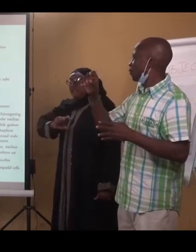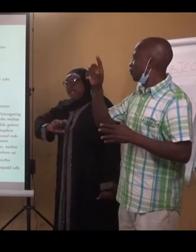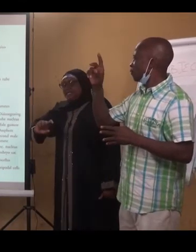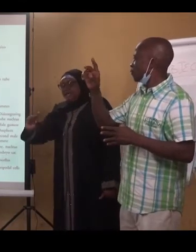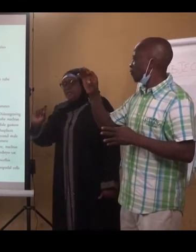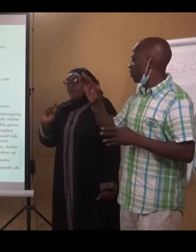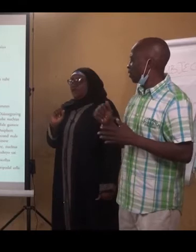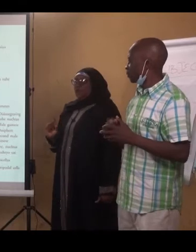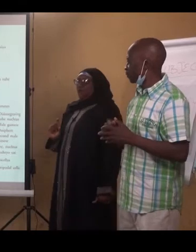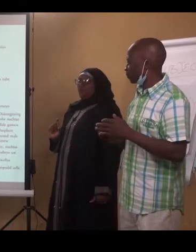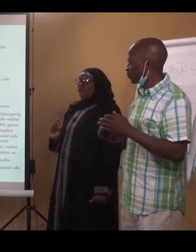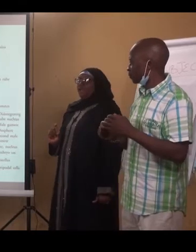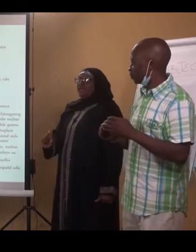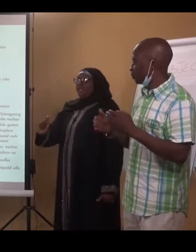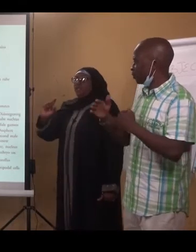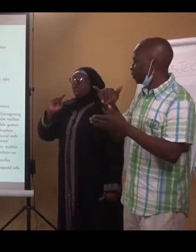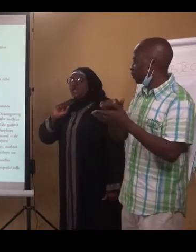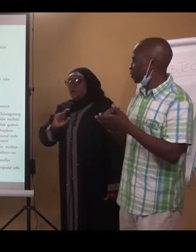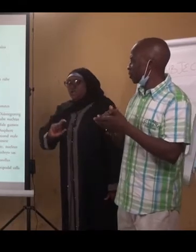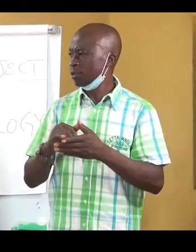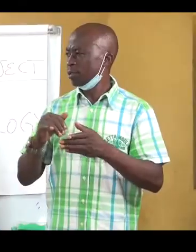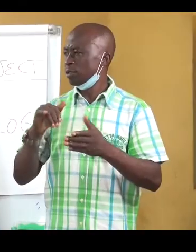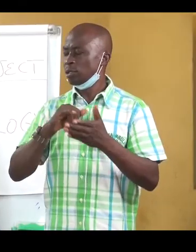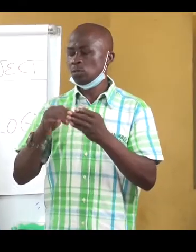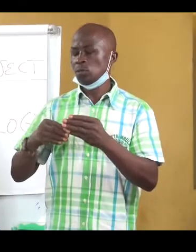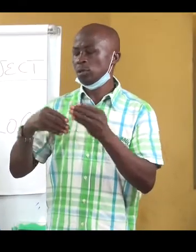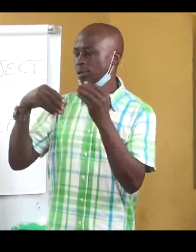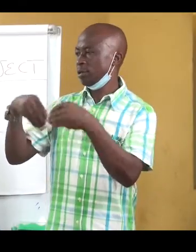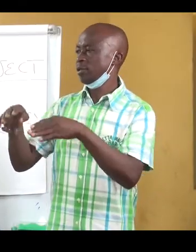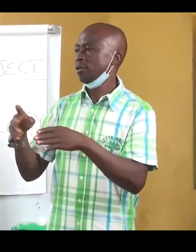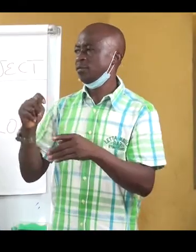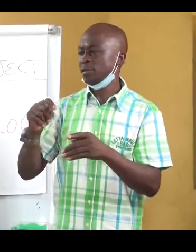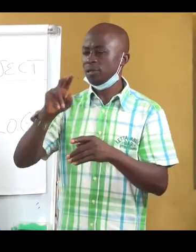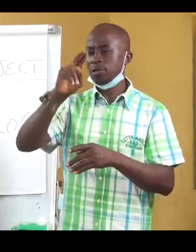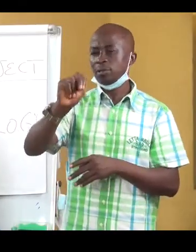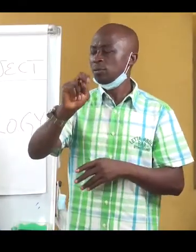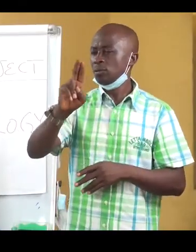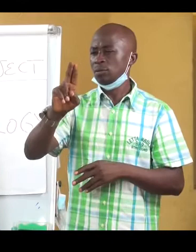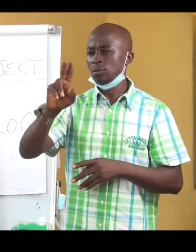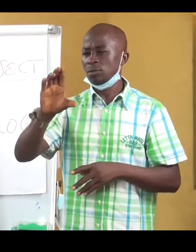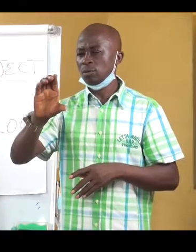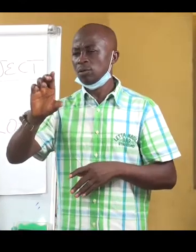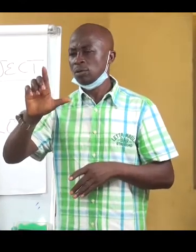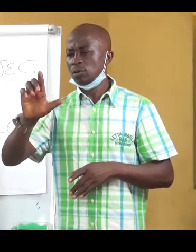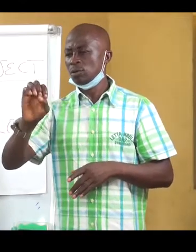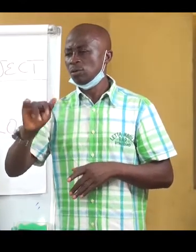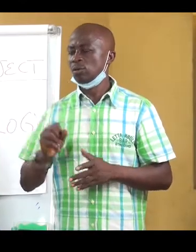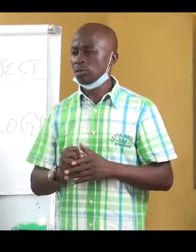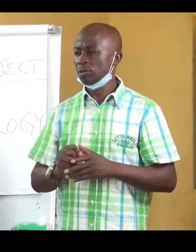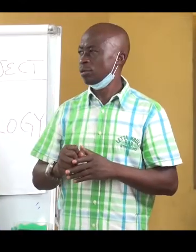entered the microfile, it will now release the nucleus. There are two nucleus, the tube nucleus